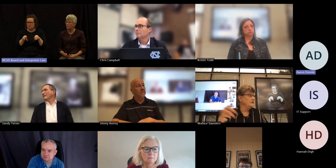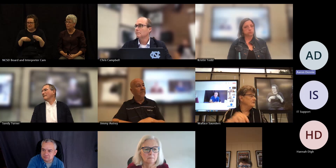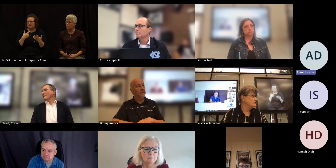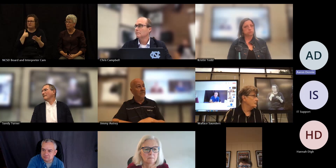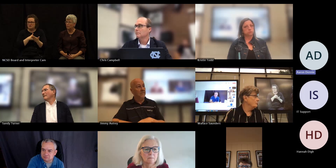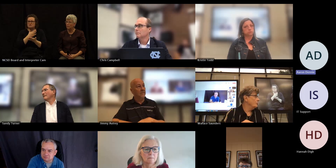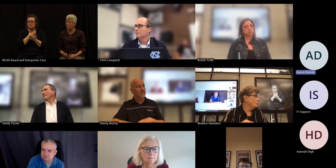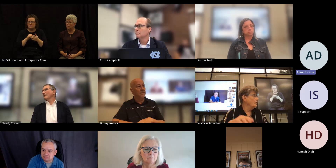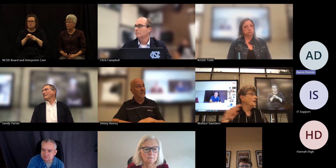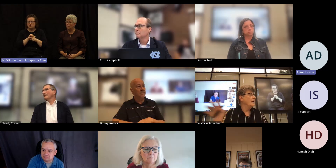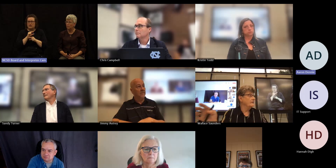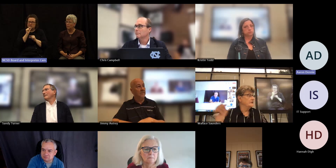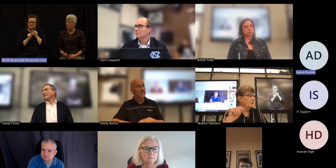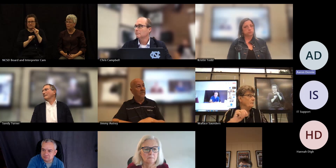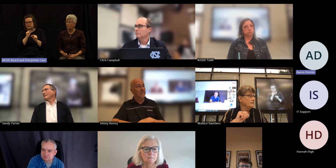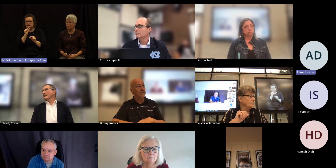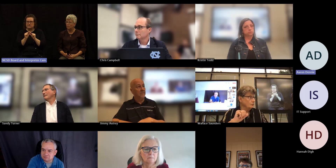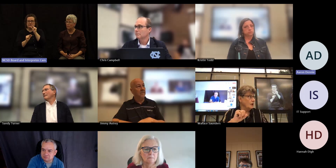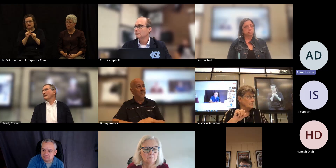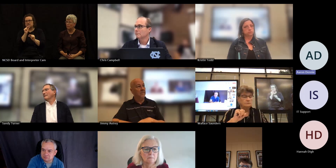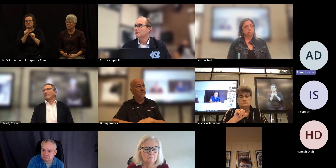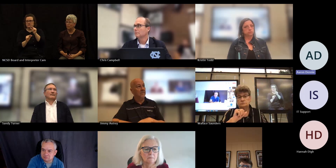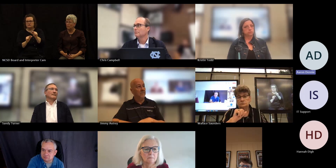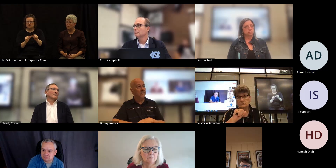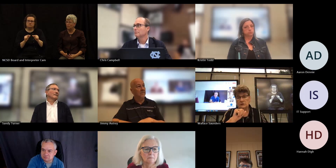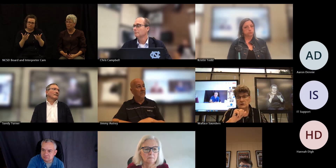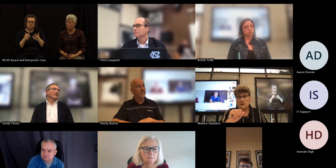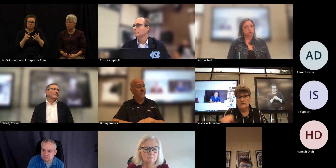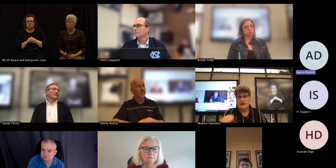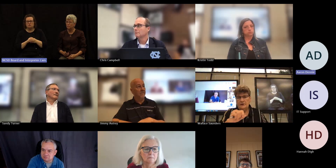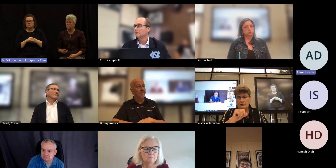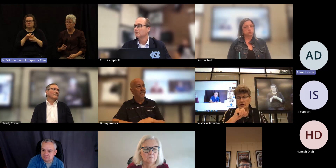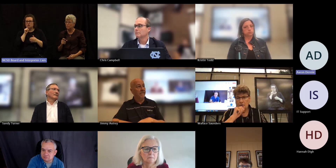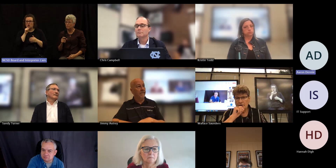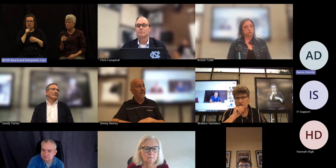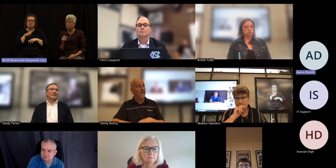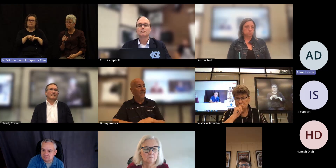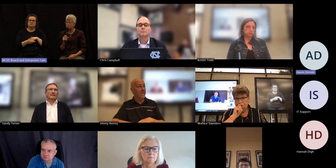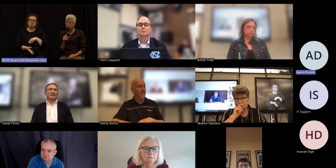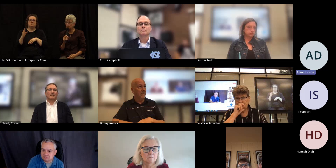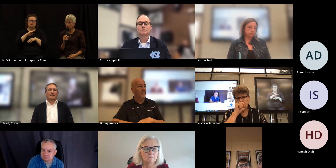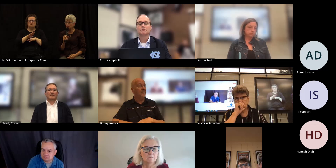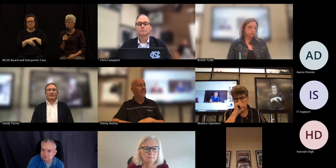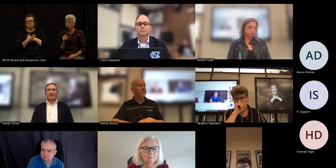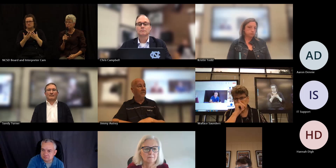gradually so that we will not have to go back to Raleigh. Tammy, you got a question?